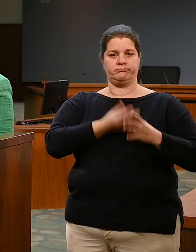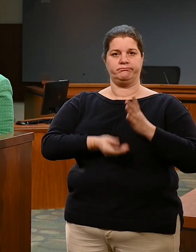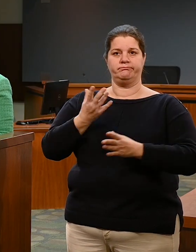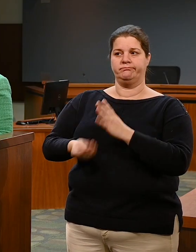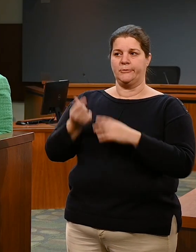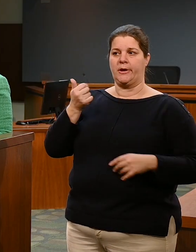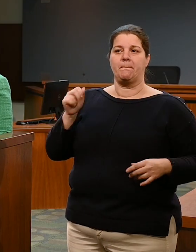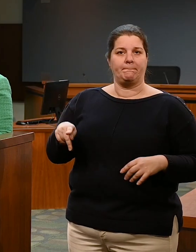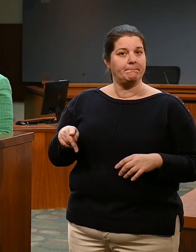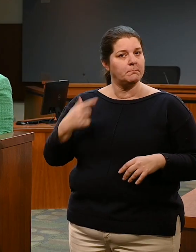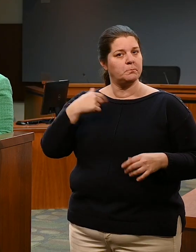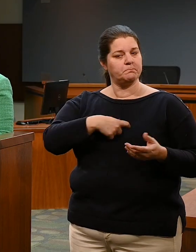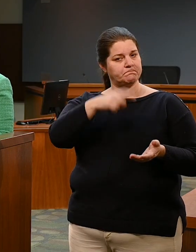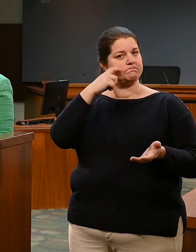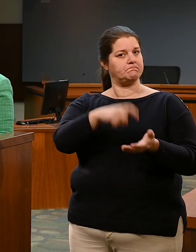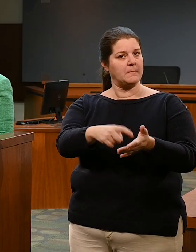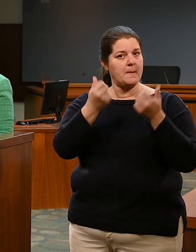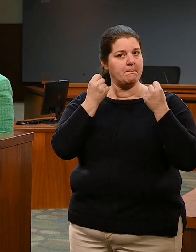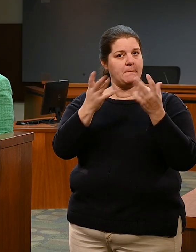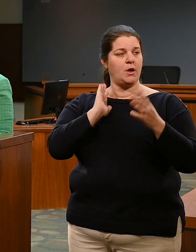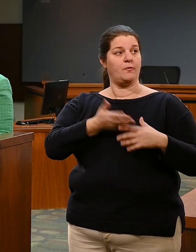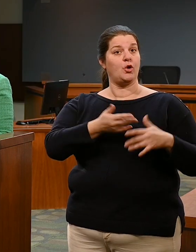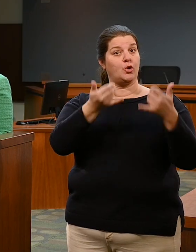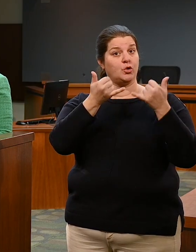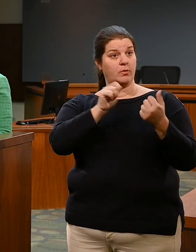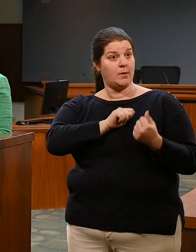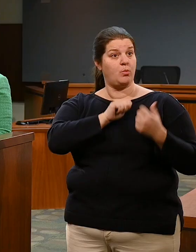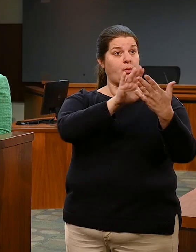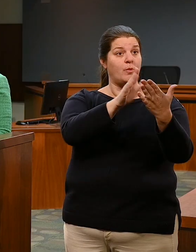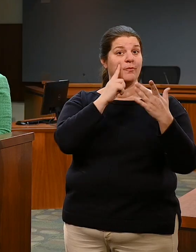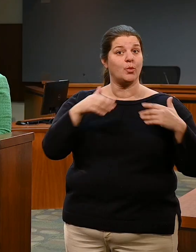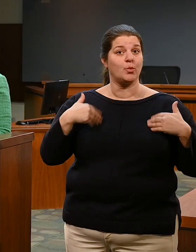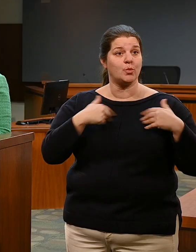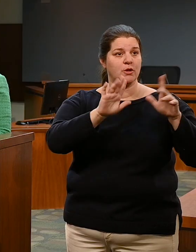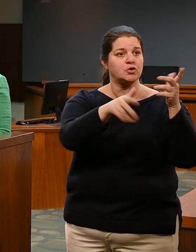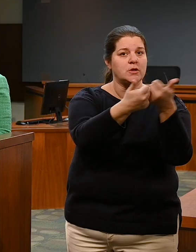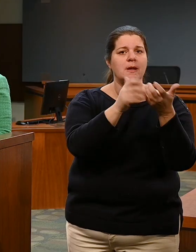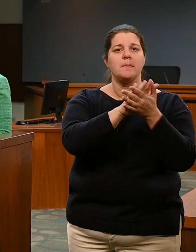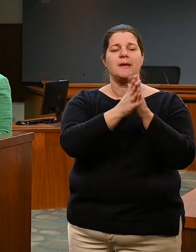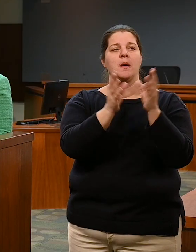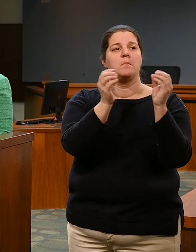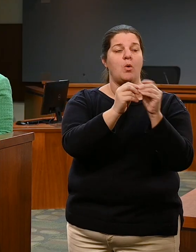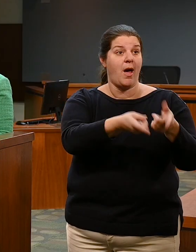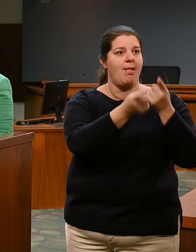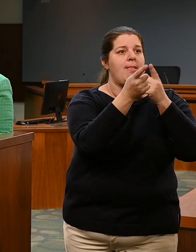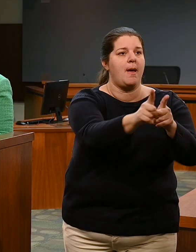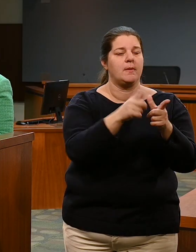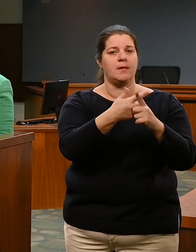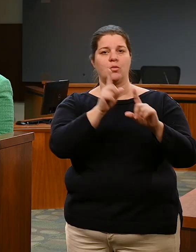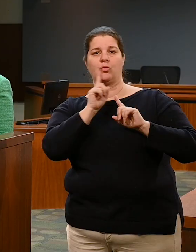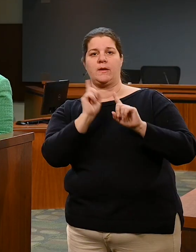that many of our current responses to youth challenges remain reactive, fragmented,